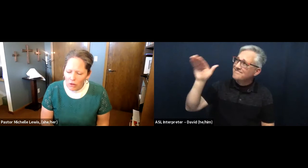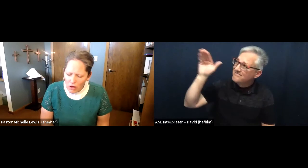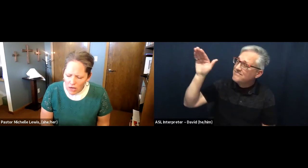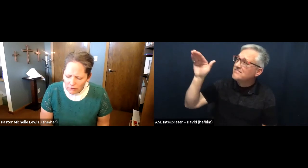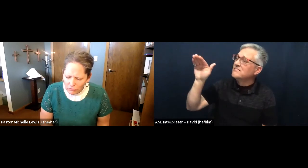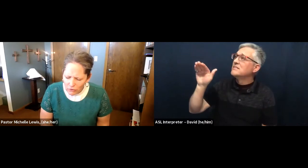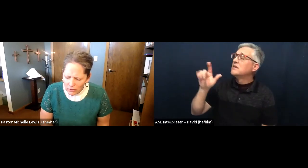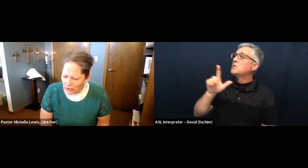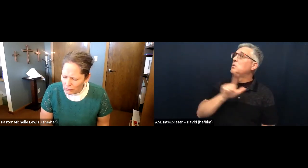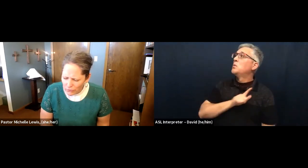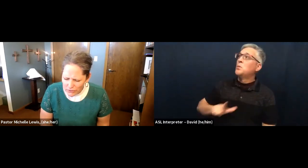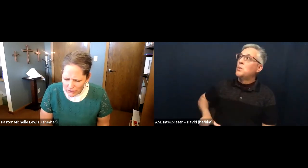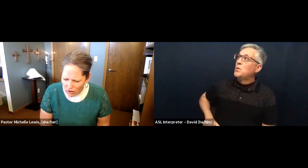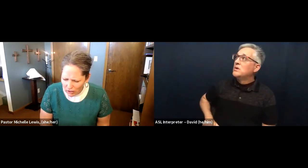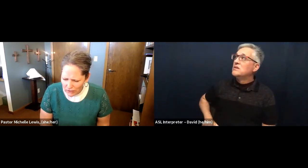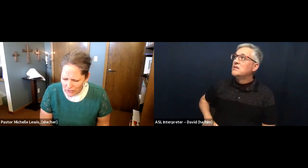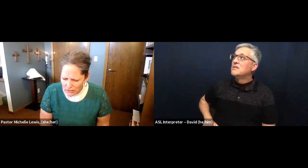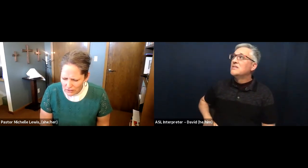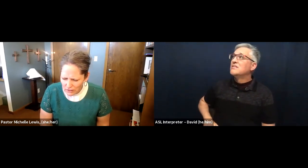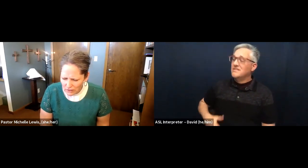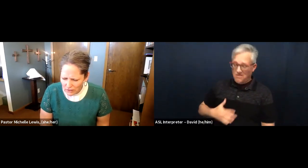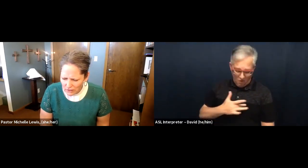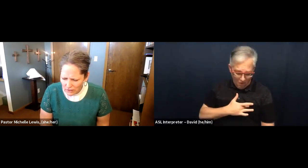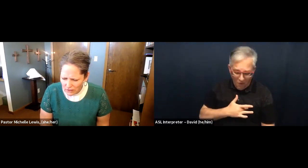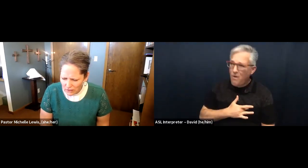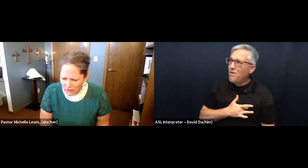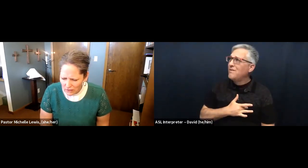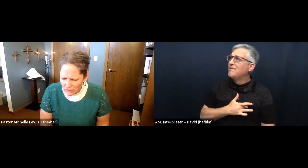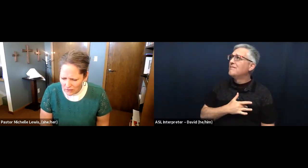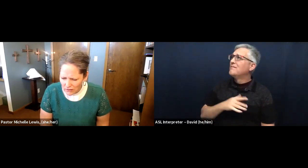how long for our wounded hearts?